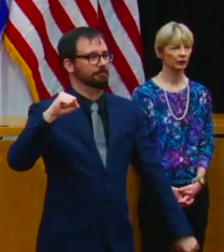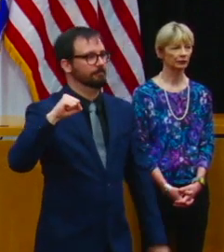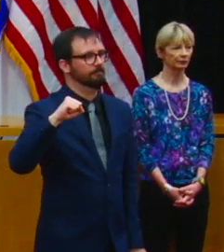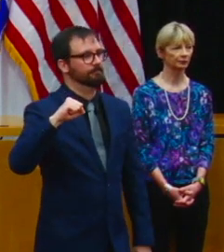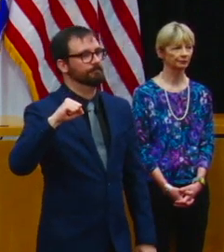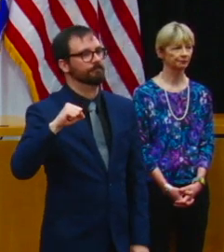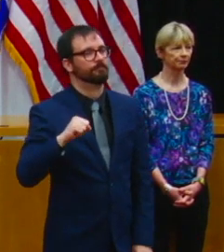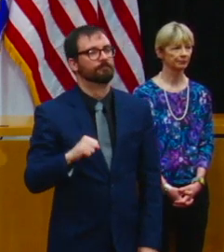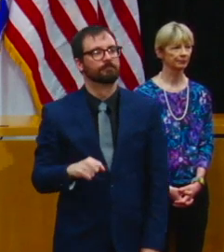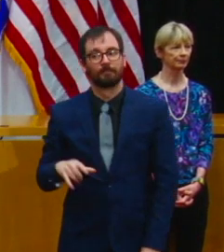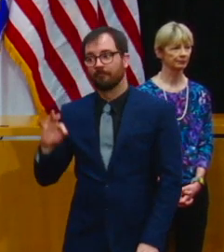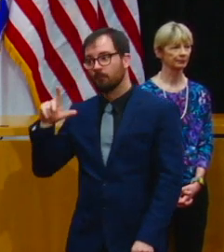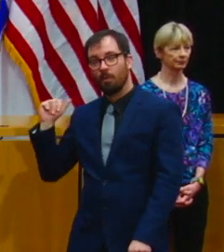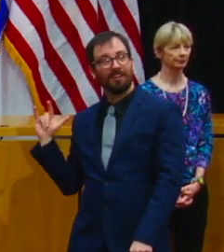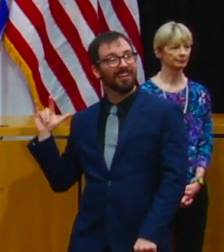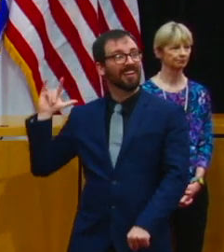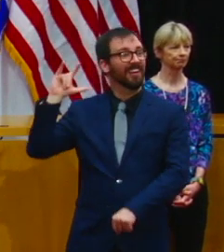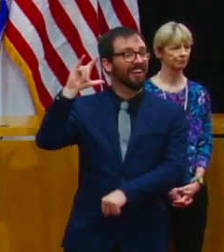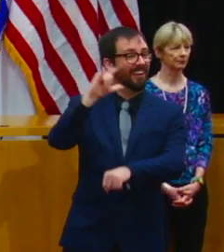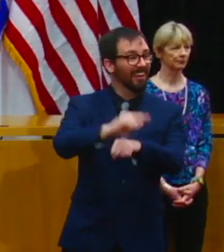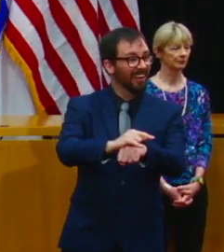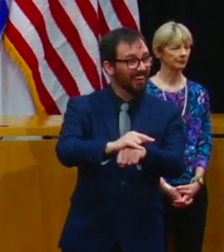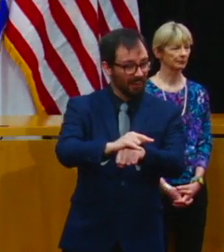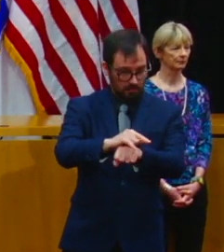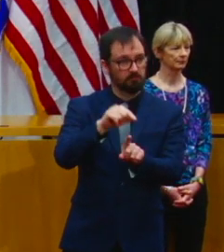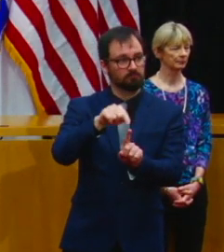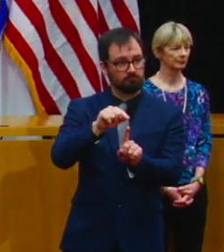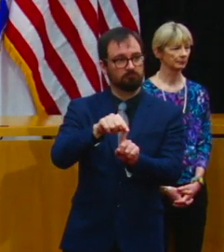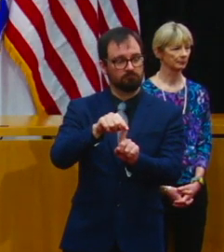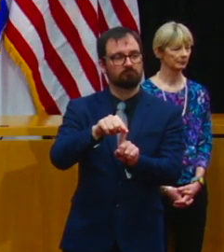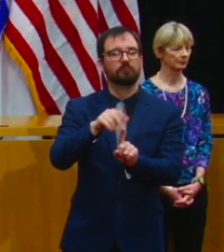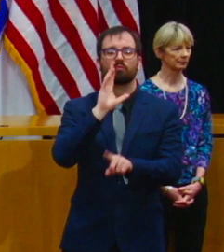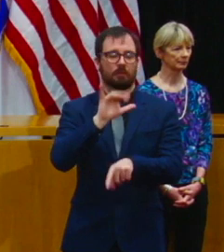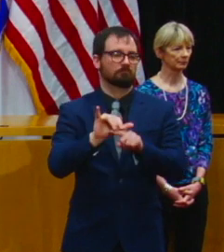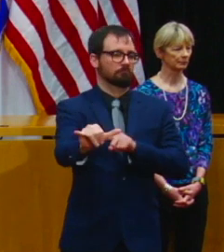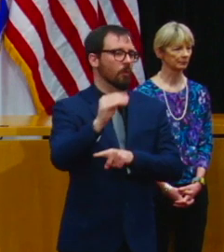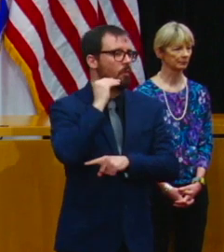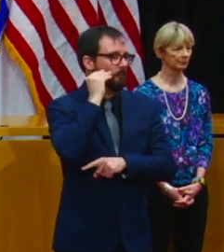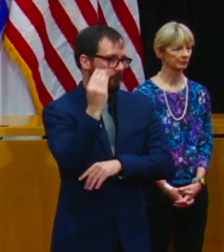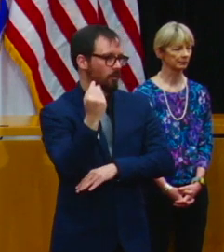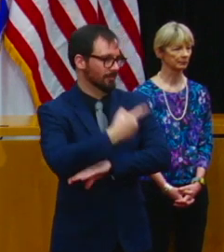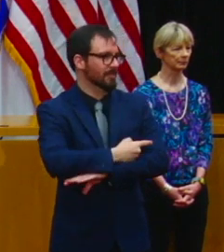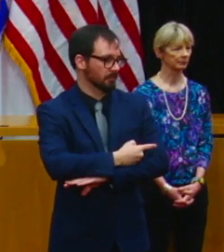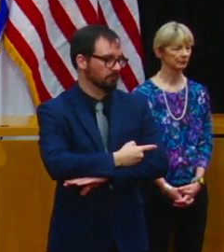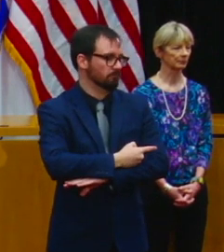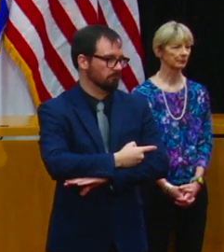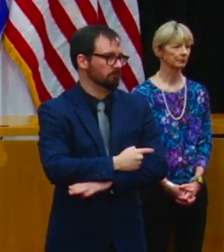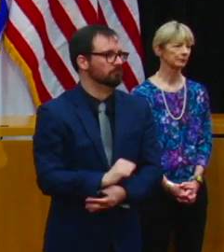in self-quarantine. Yeah. I know that Florida's government said they're going to be tracing people because it's an